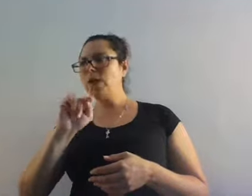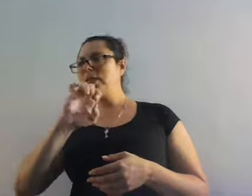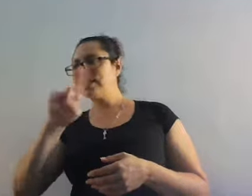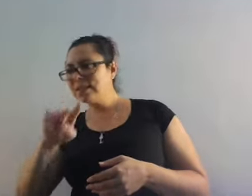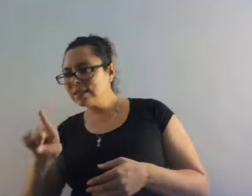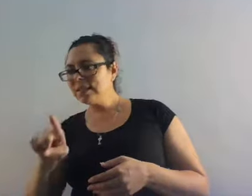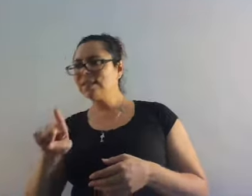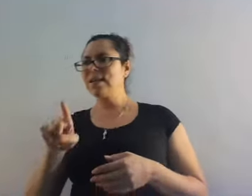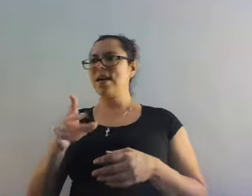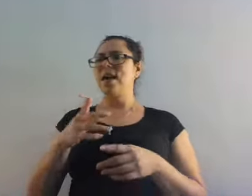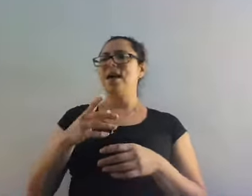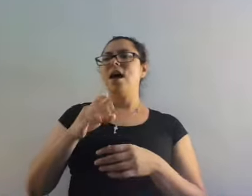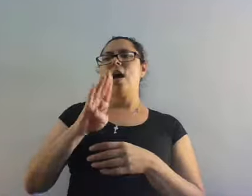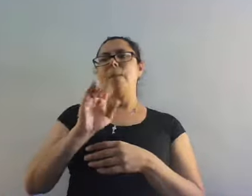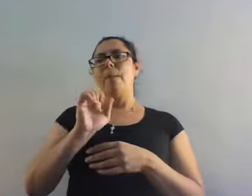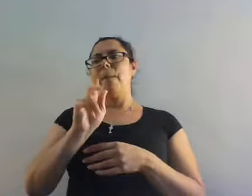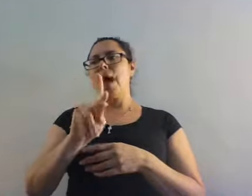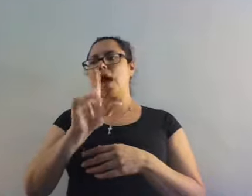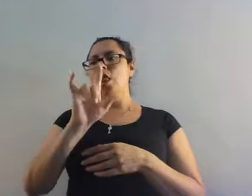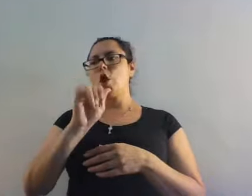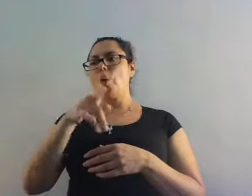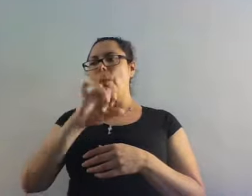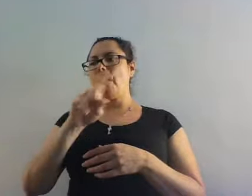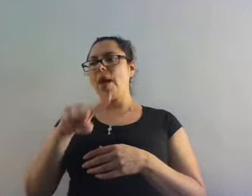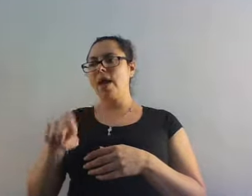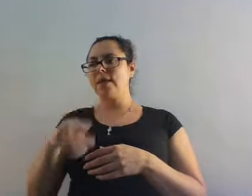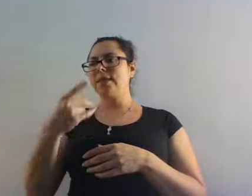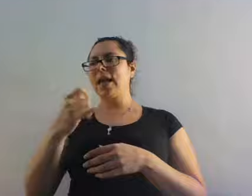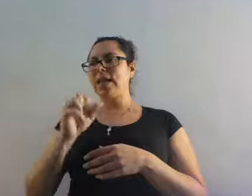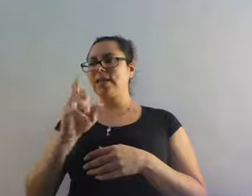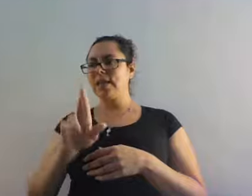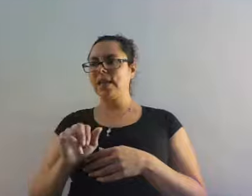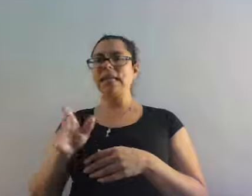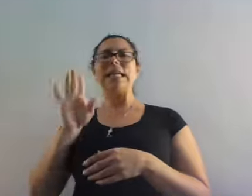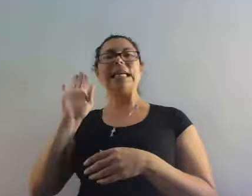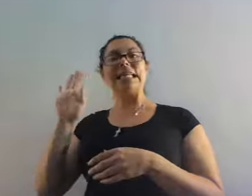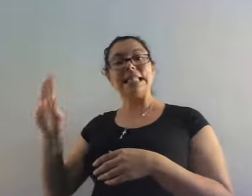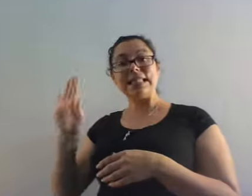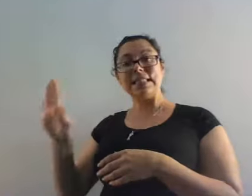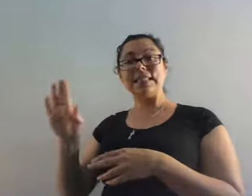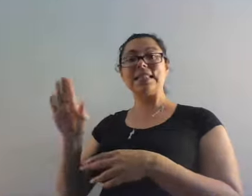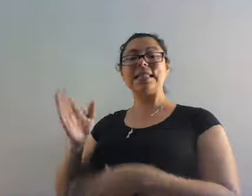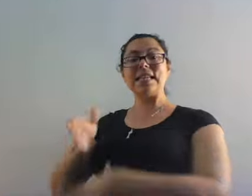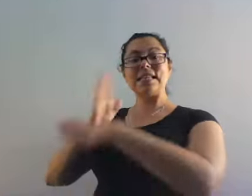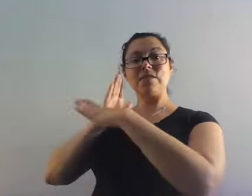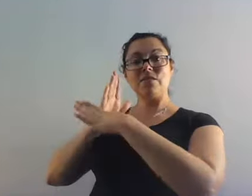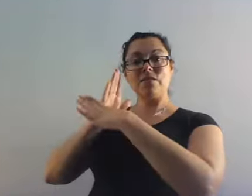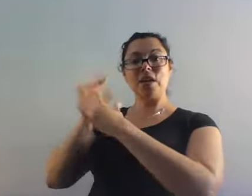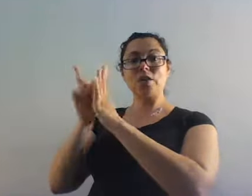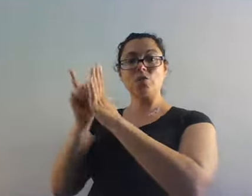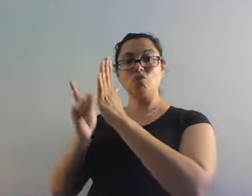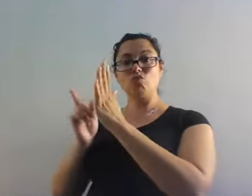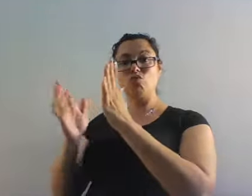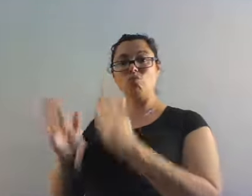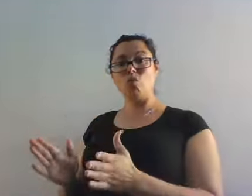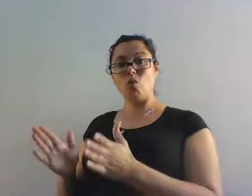attorney. And Michael, if you would tell us a little bit about these pre-existing conditions and what employers can do to protect